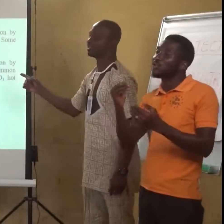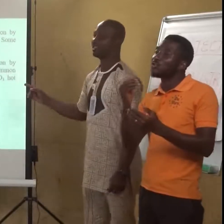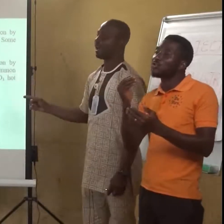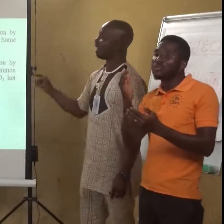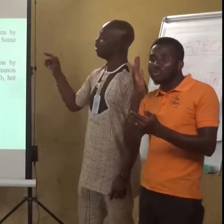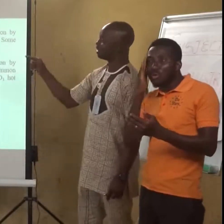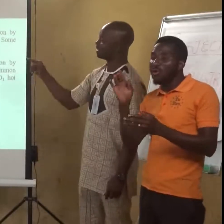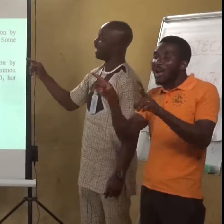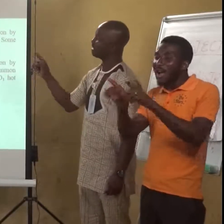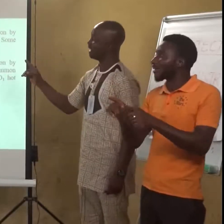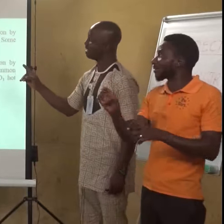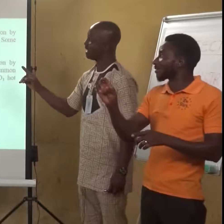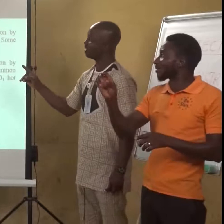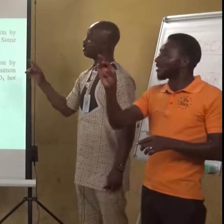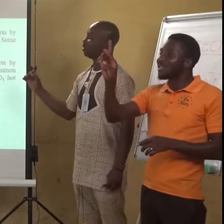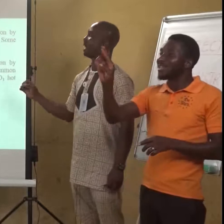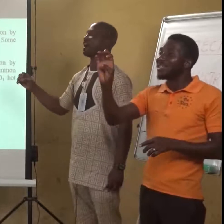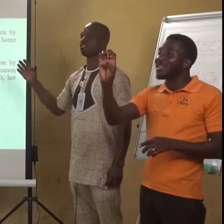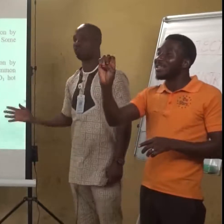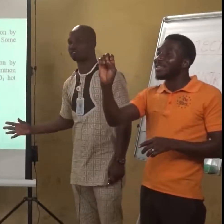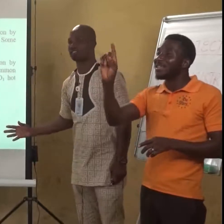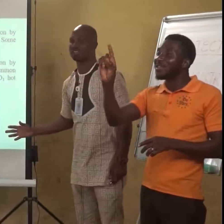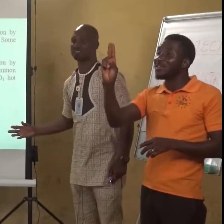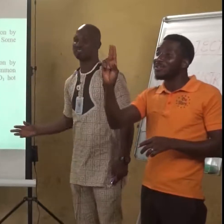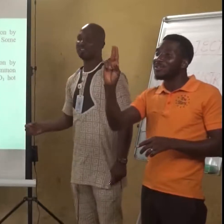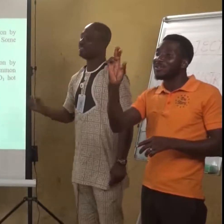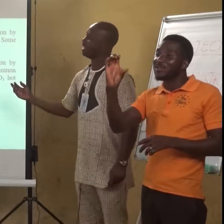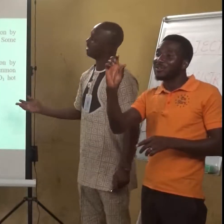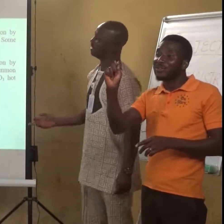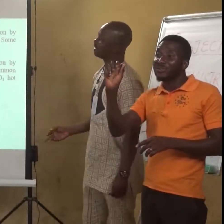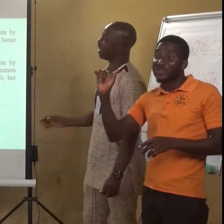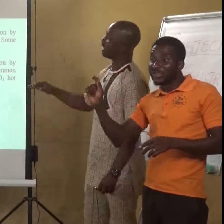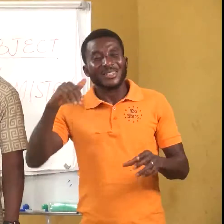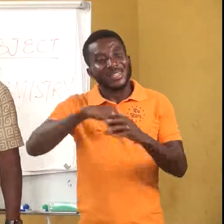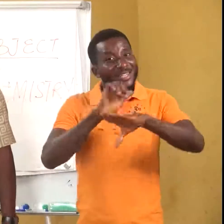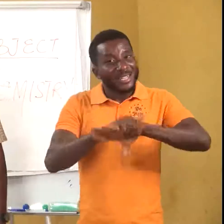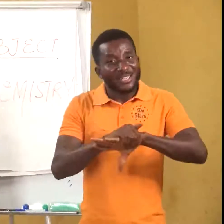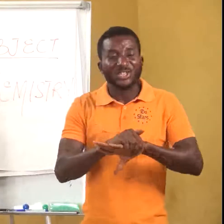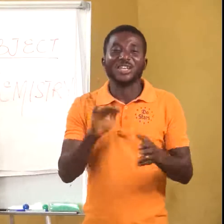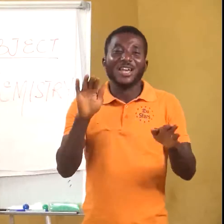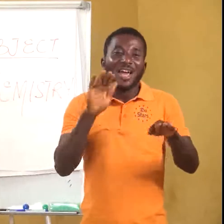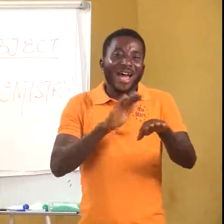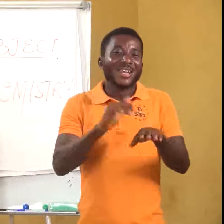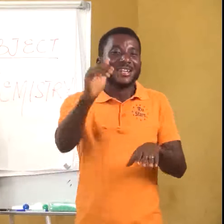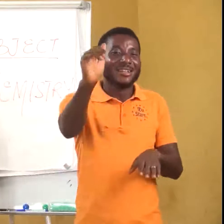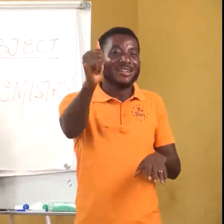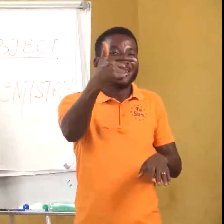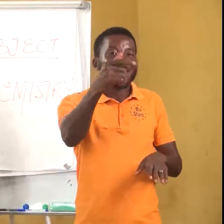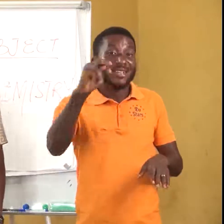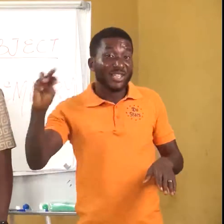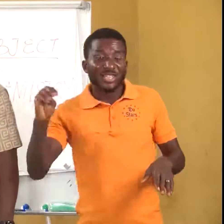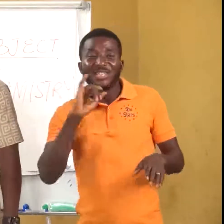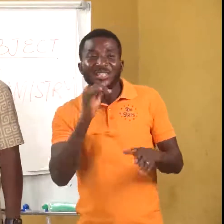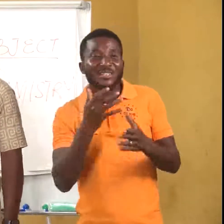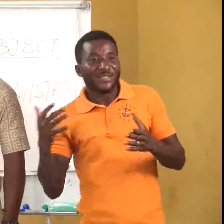reductant and oxidizing agent known as oxidant. In English, an agent is a causative, something